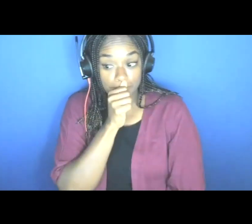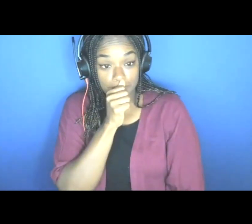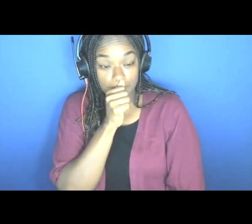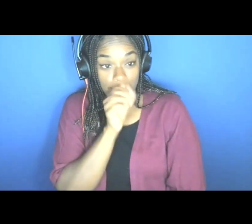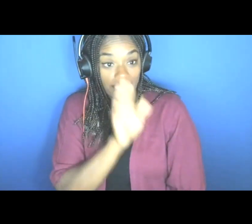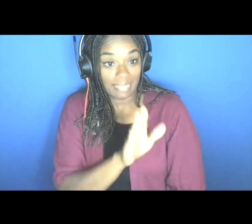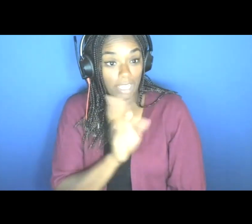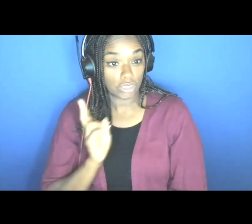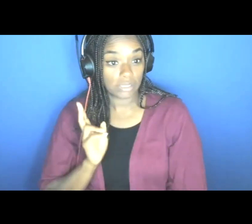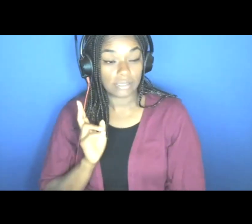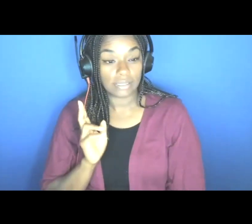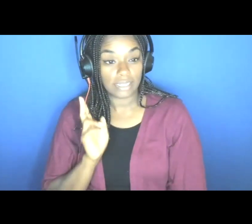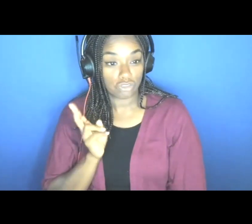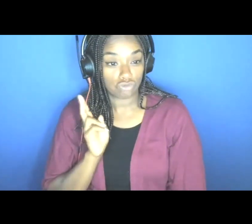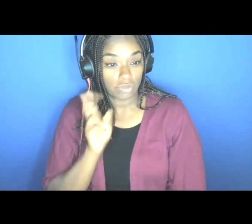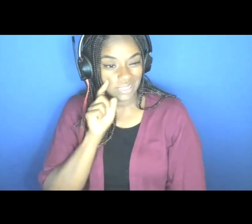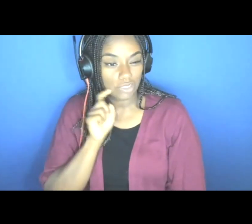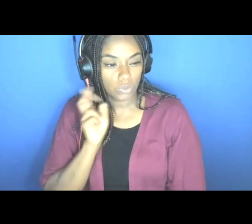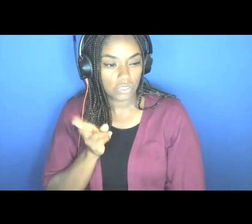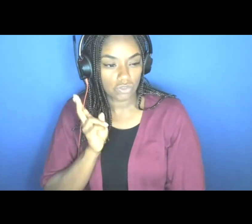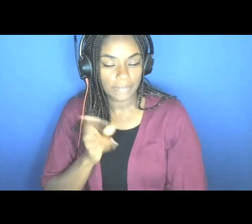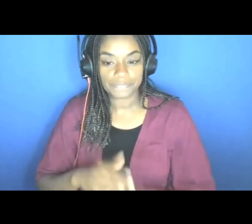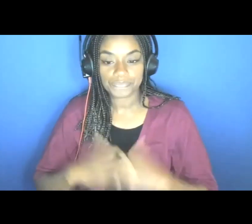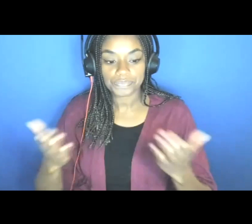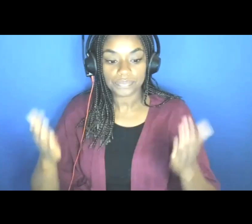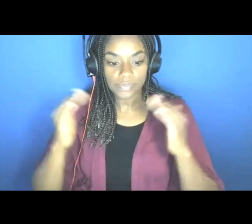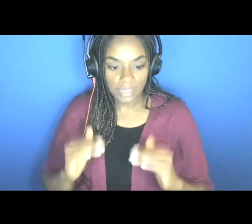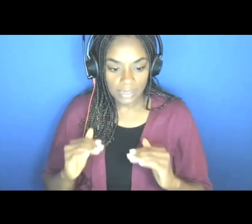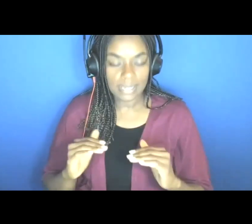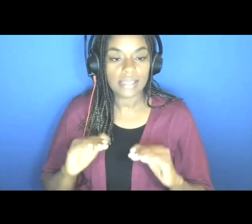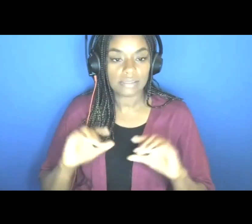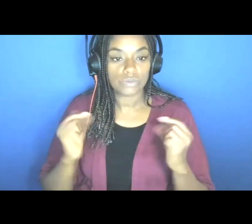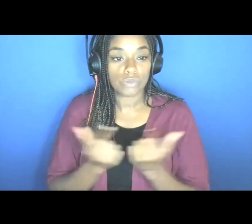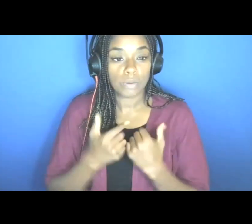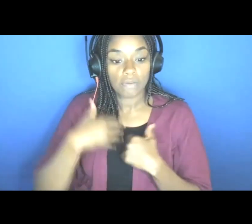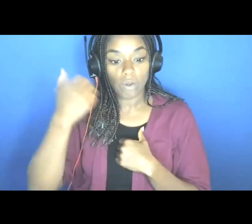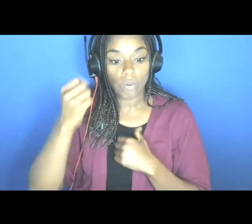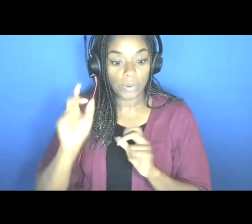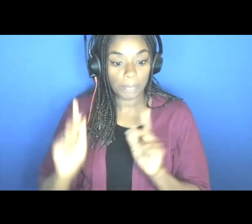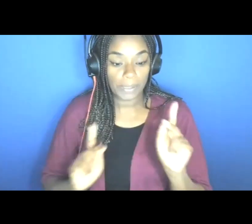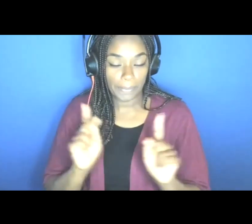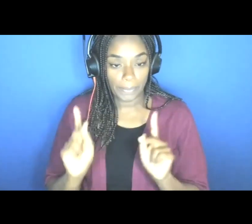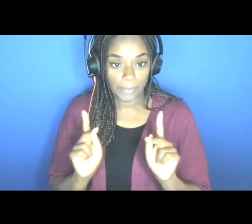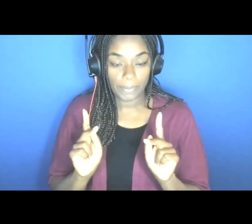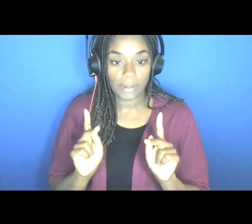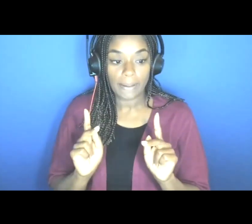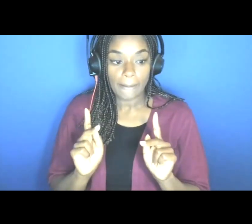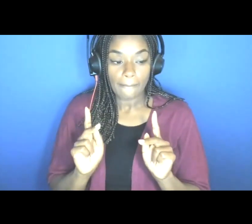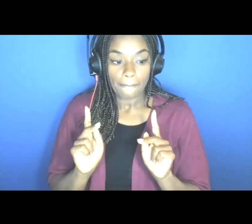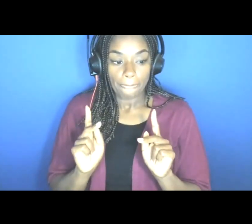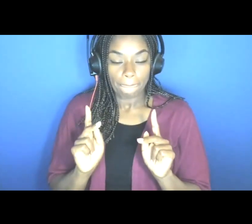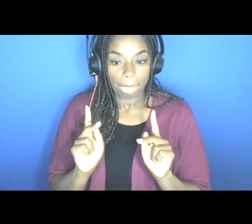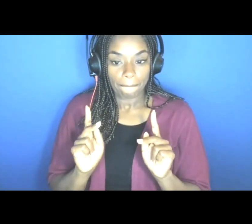The Latinx population, older people, are the ones that